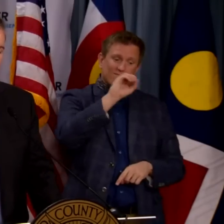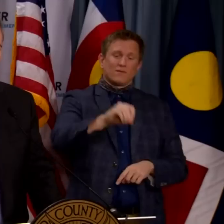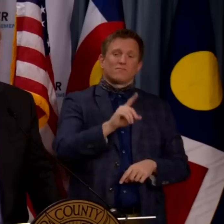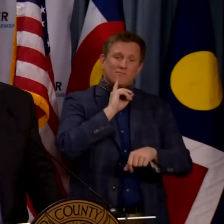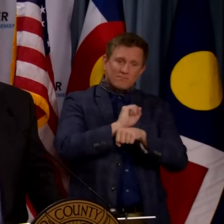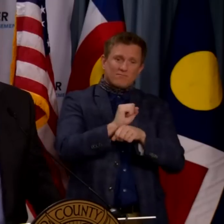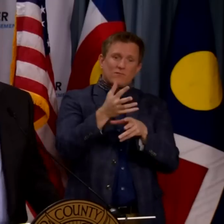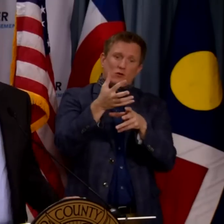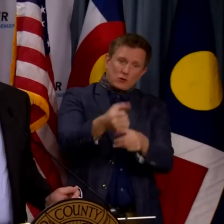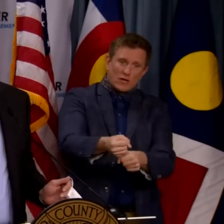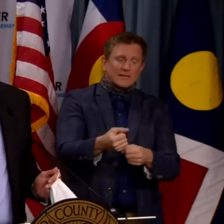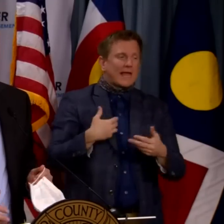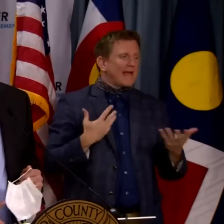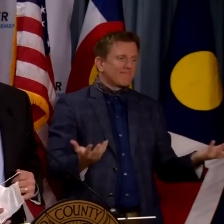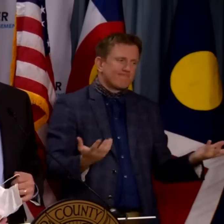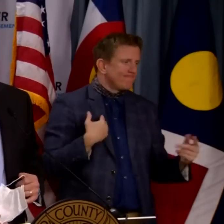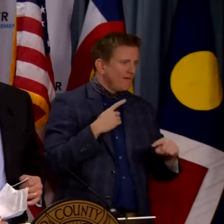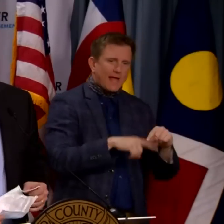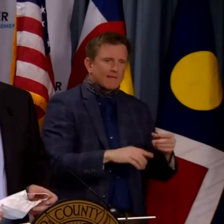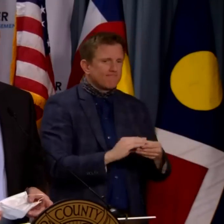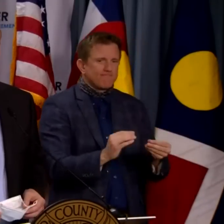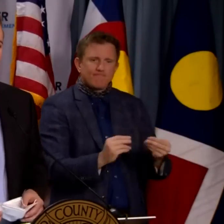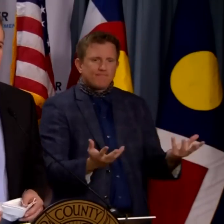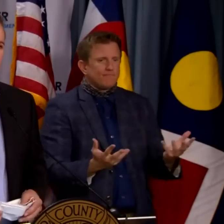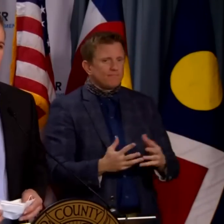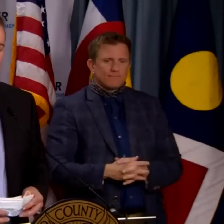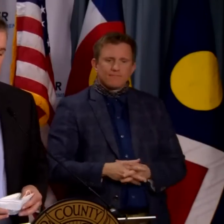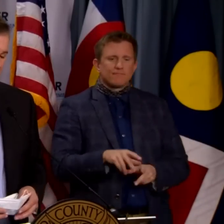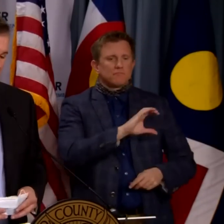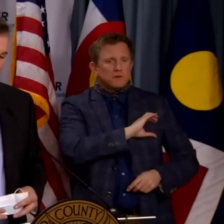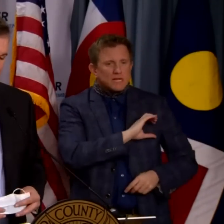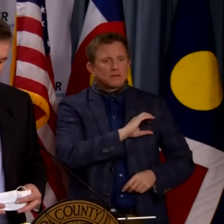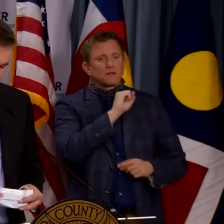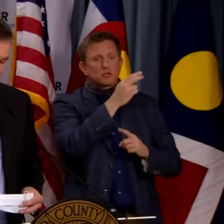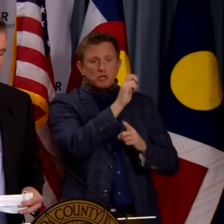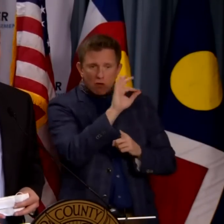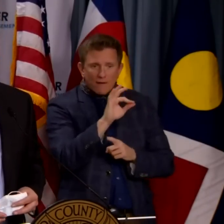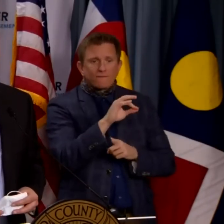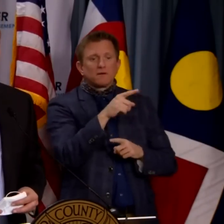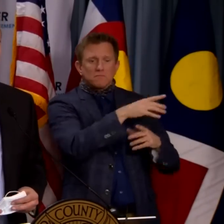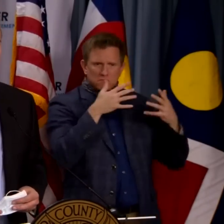can to include those tests that the FDA has allowed retailers to push out